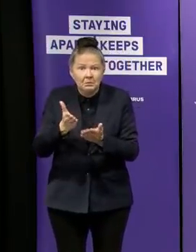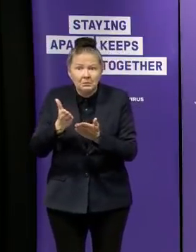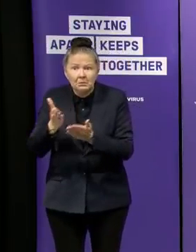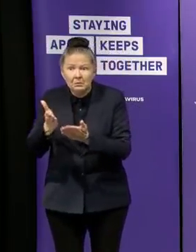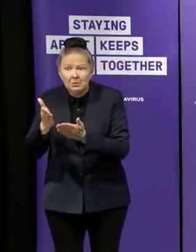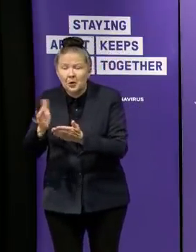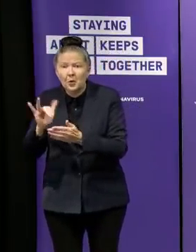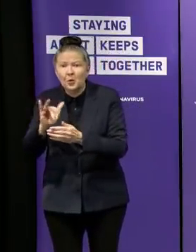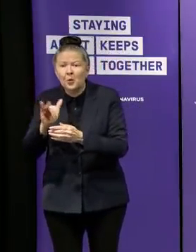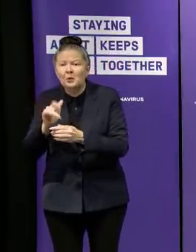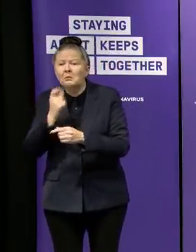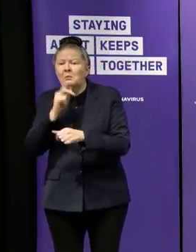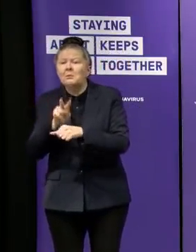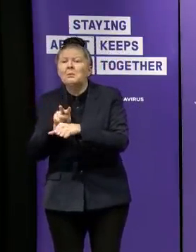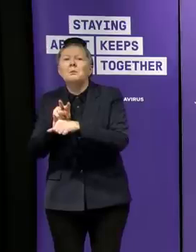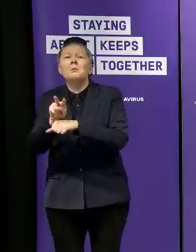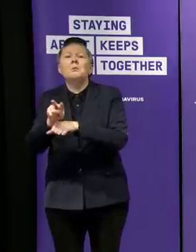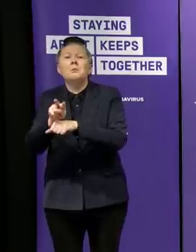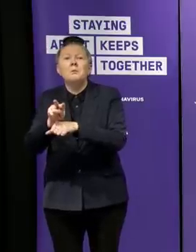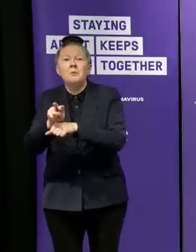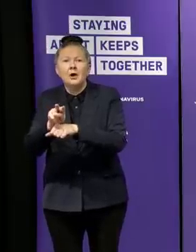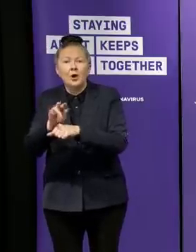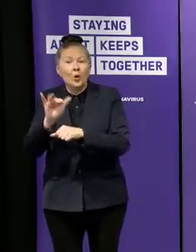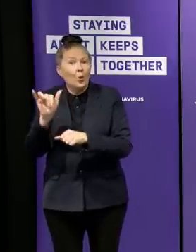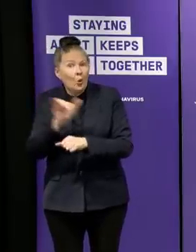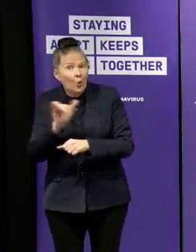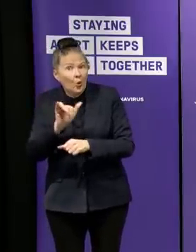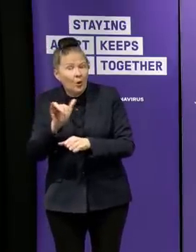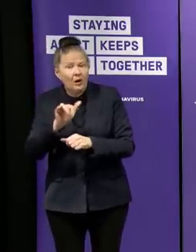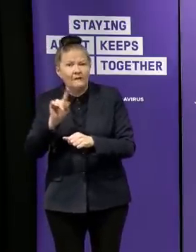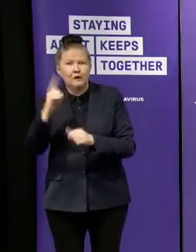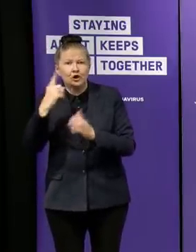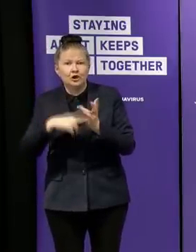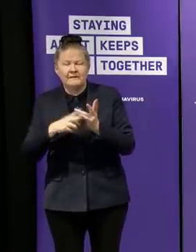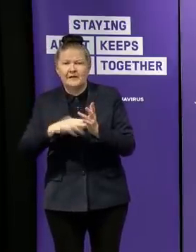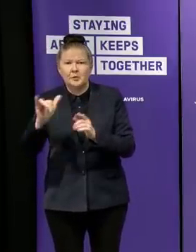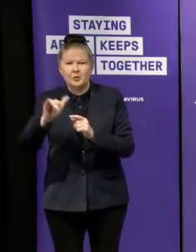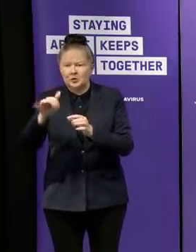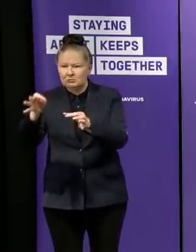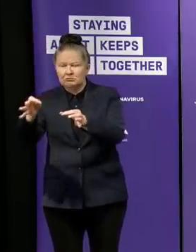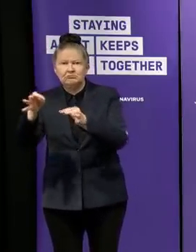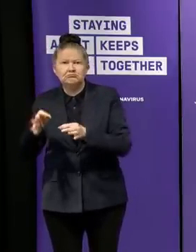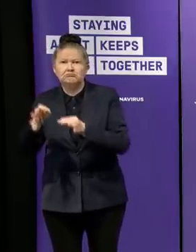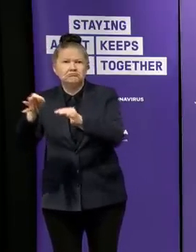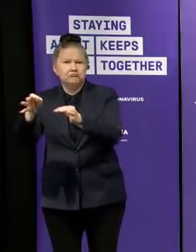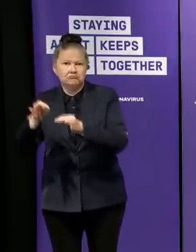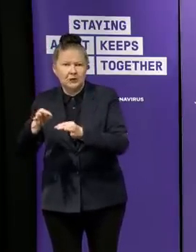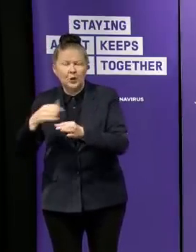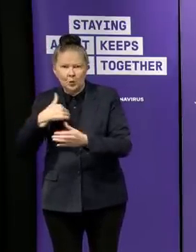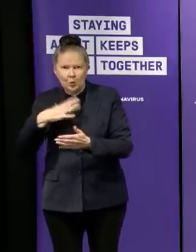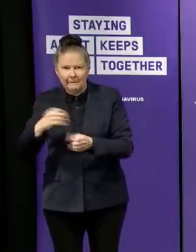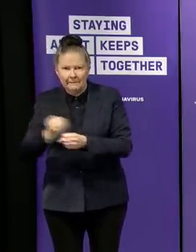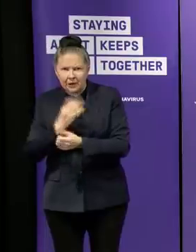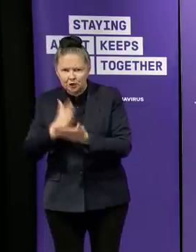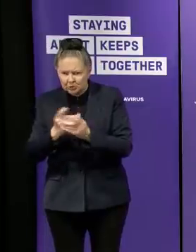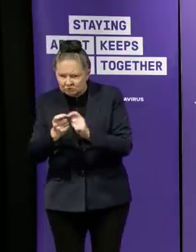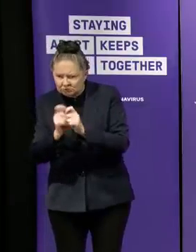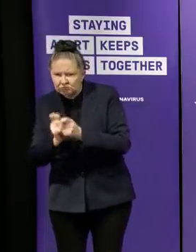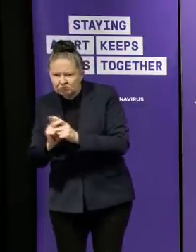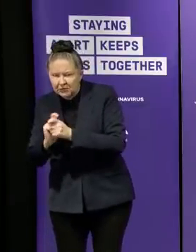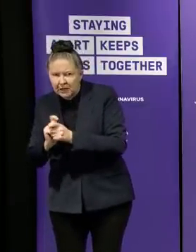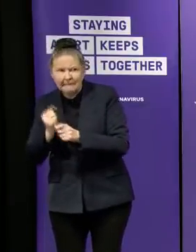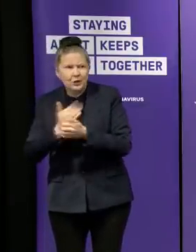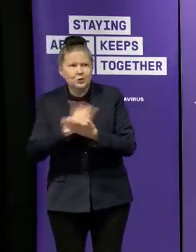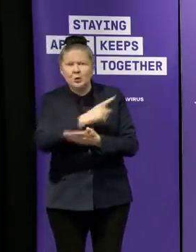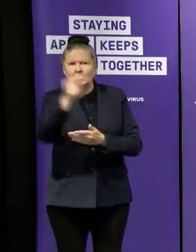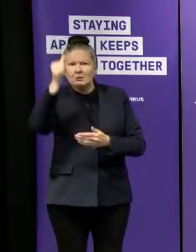week, or whether it is in fact the 1st of November. We want to make sure that industry's got all the certainty that they need, but it is a little